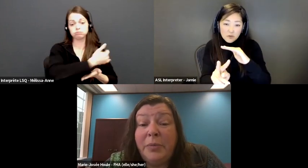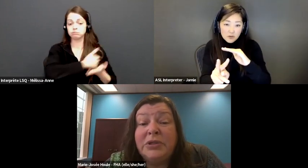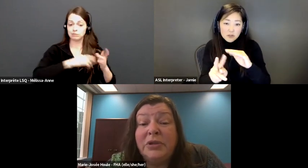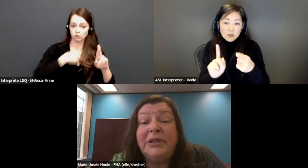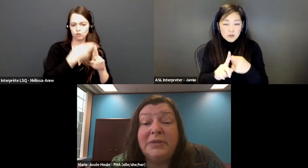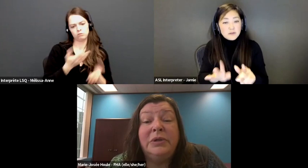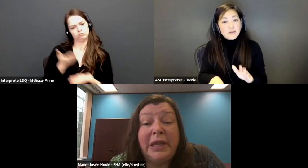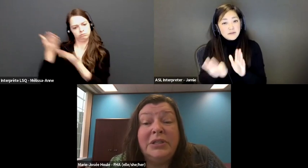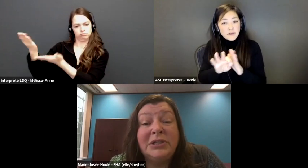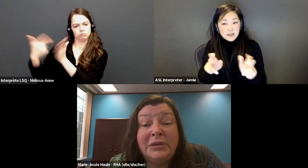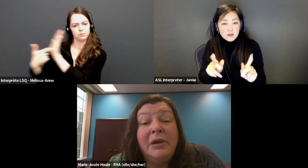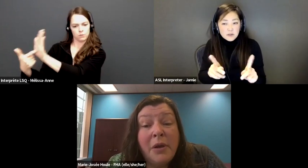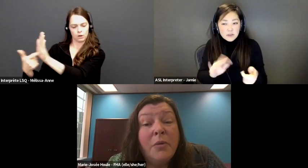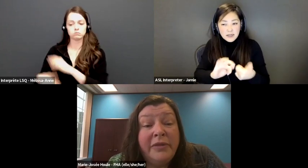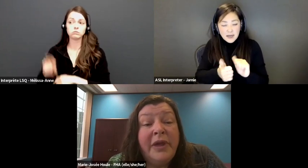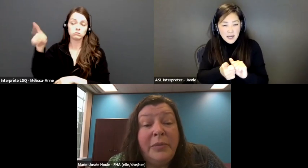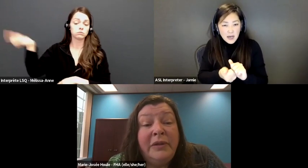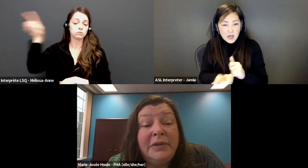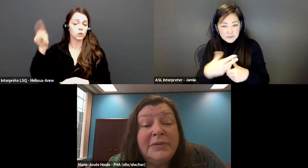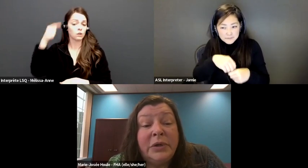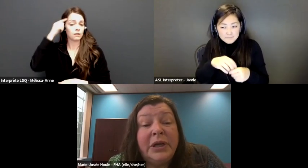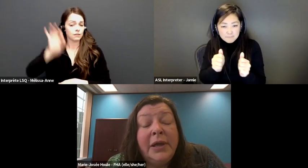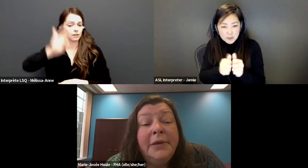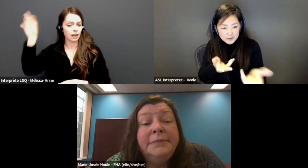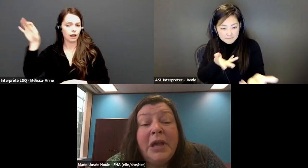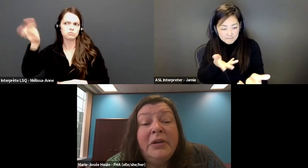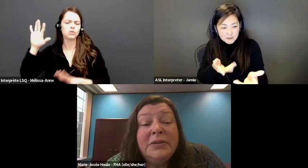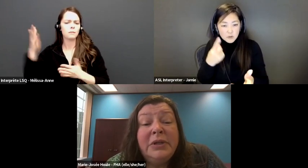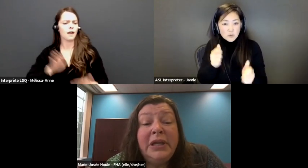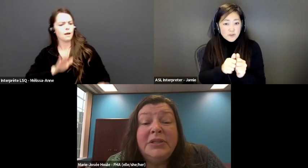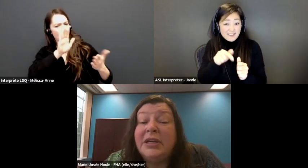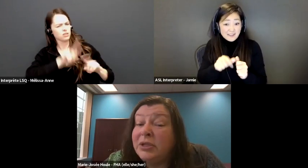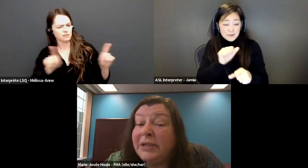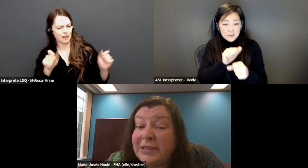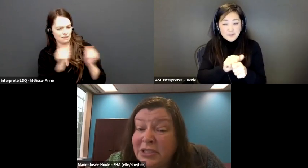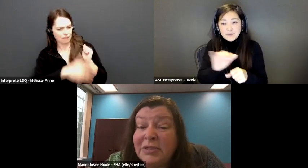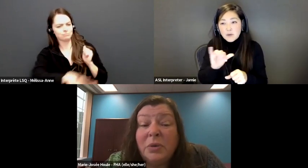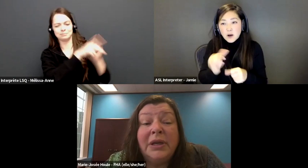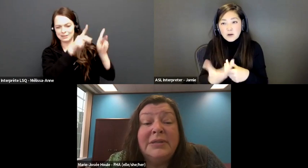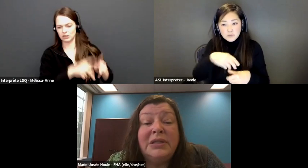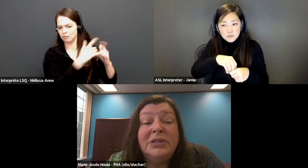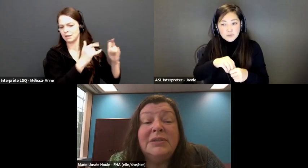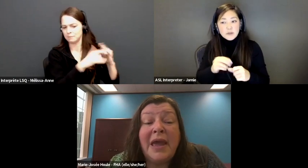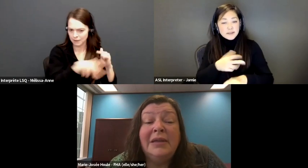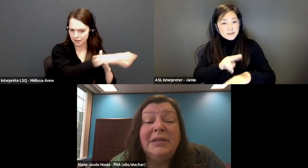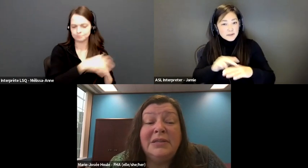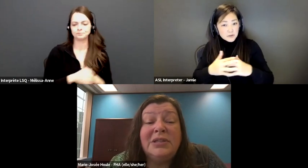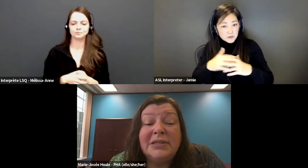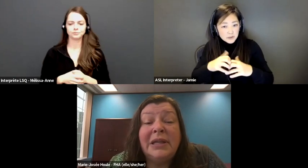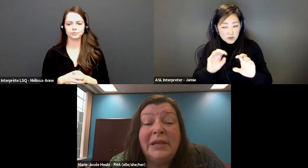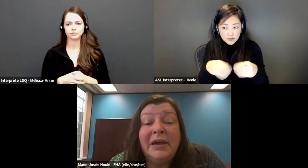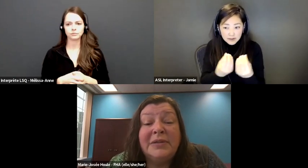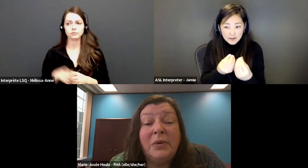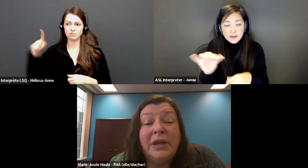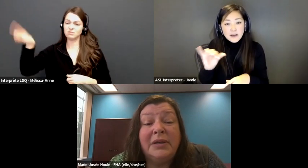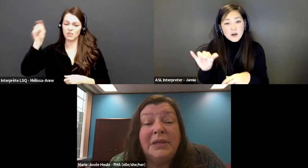finding opportunities to engage with them in this work. I'll also engage national Indigenous organizations and